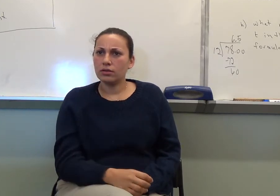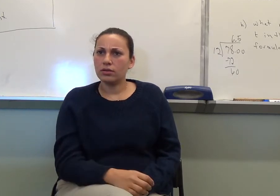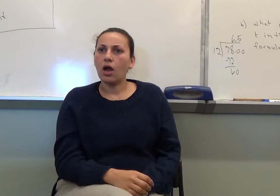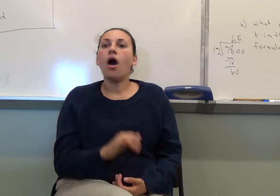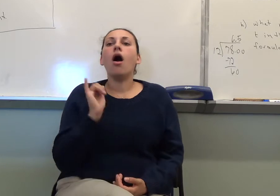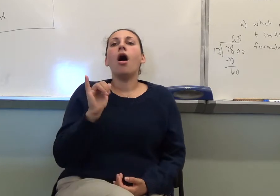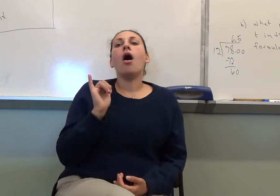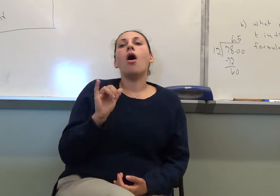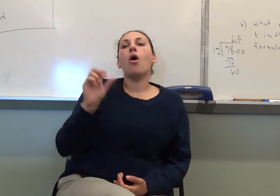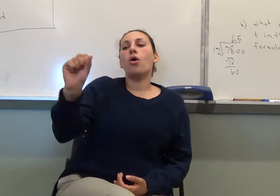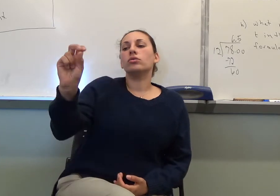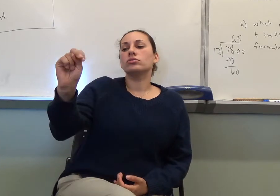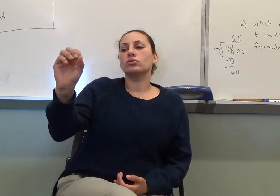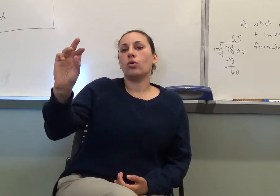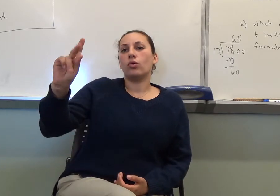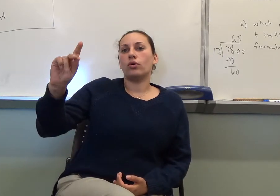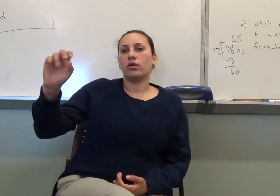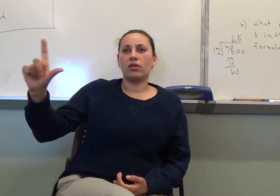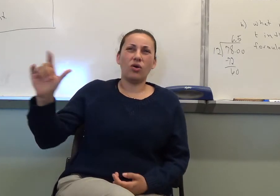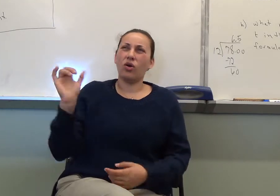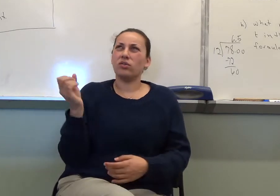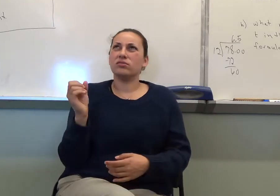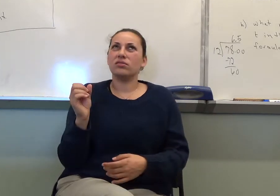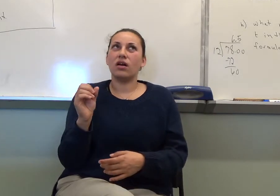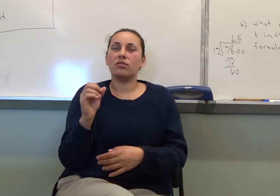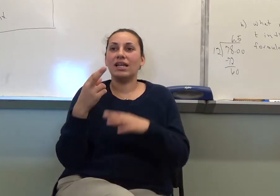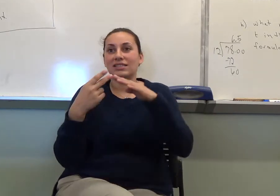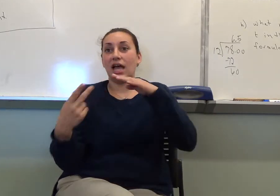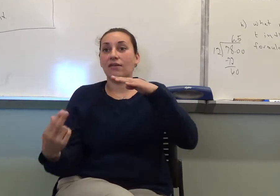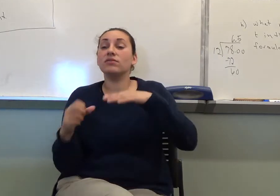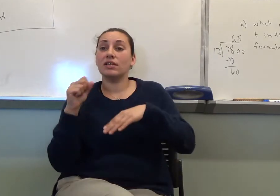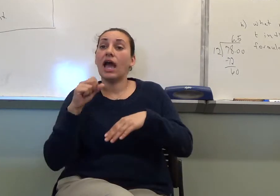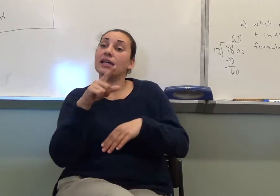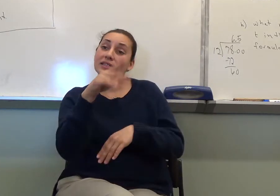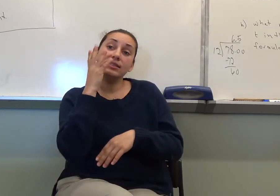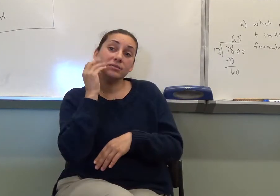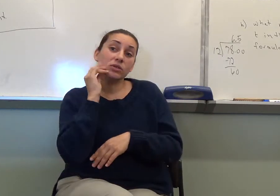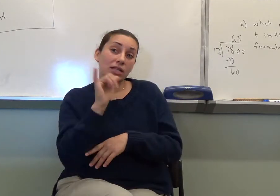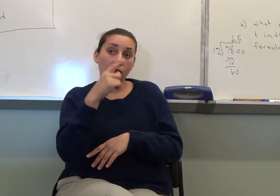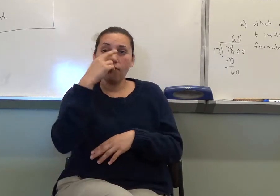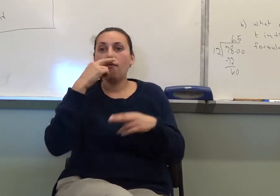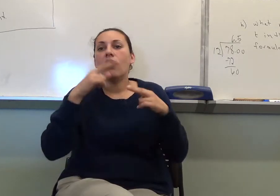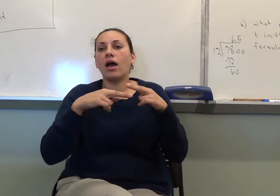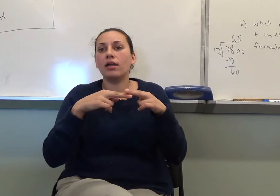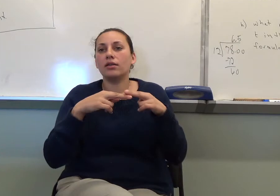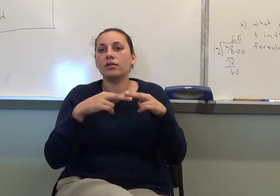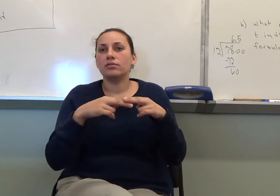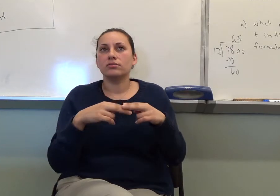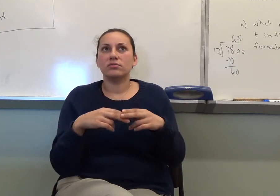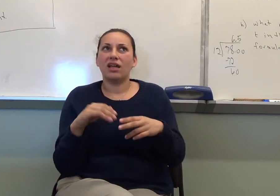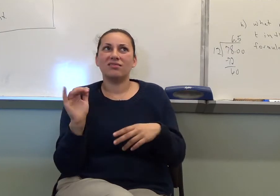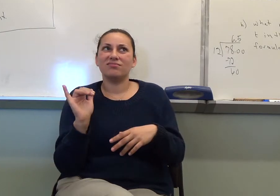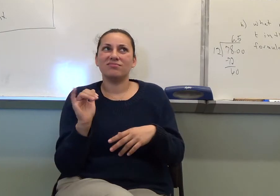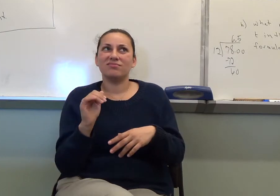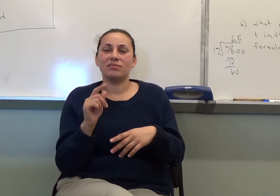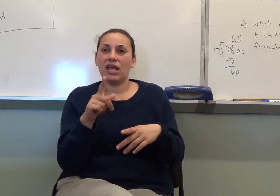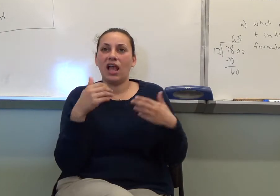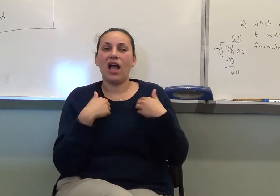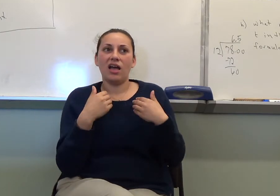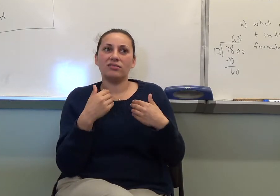Okay? And so then when we take this would be, if we do this calculation, you can do it all at once, but you have to